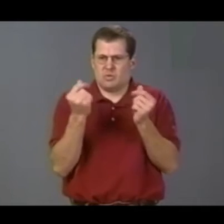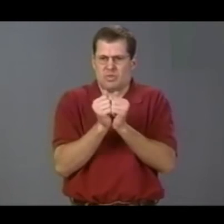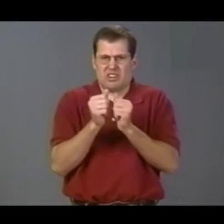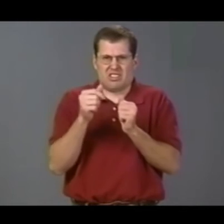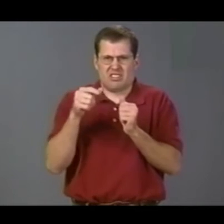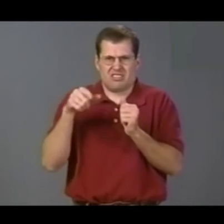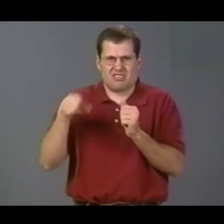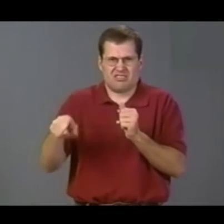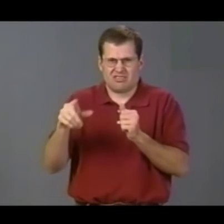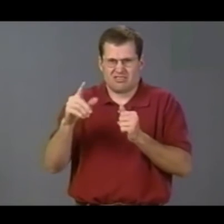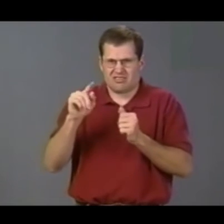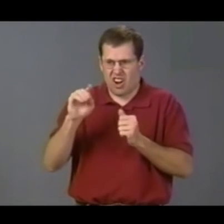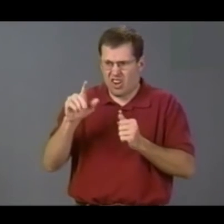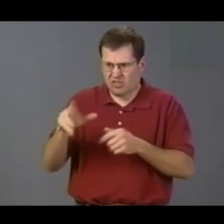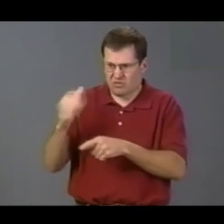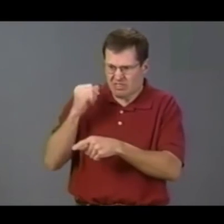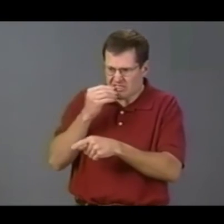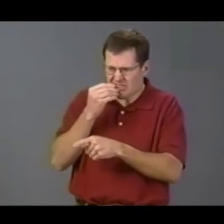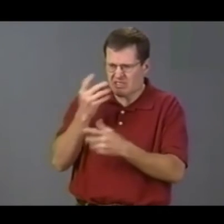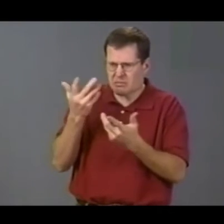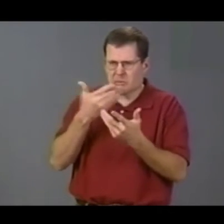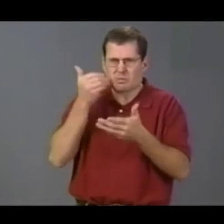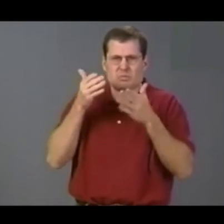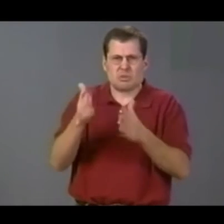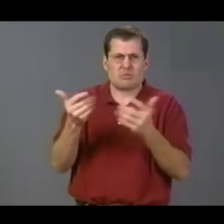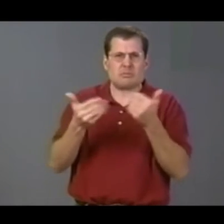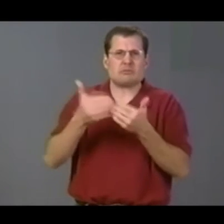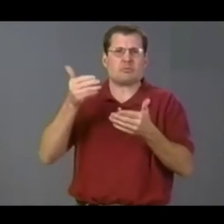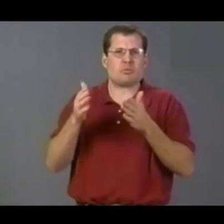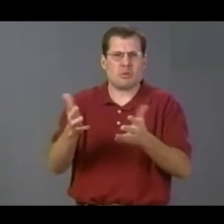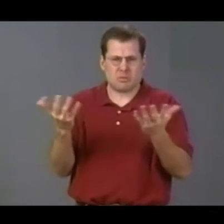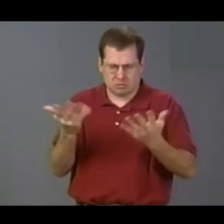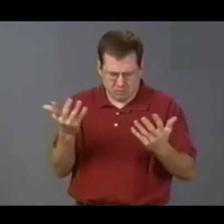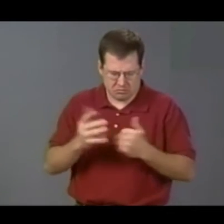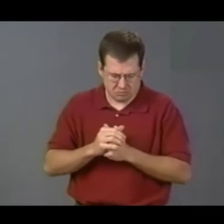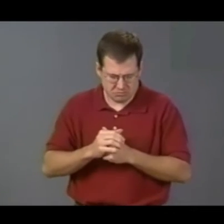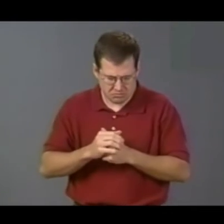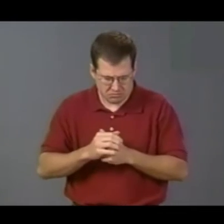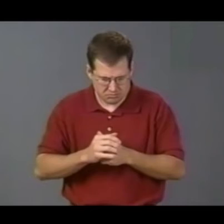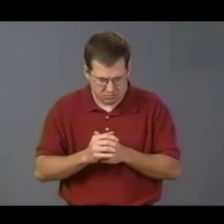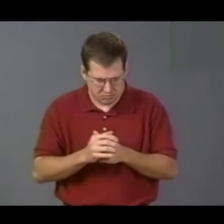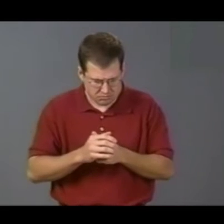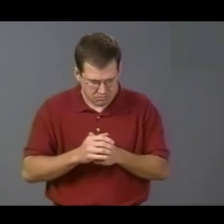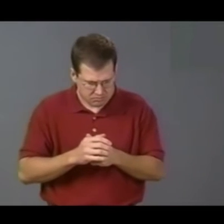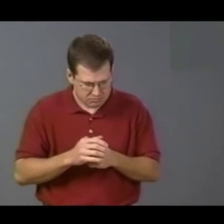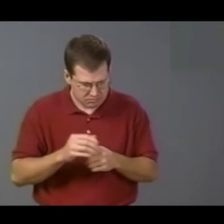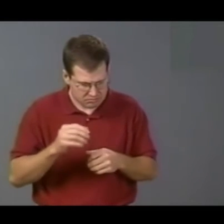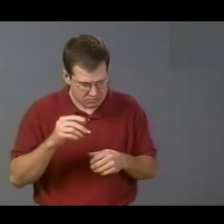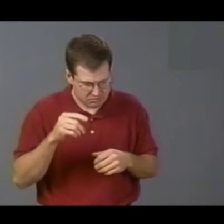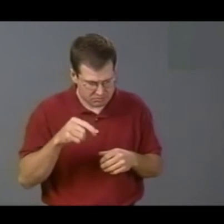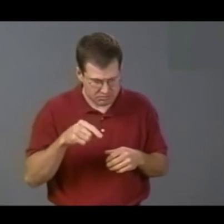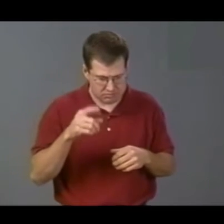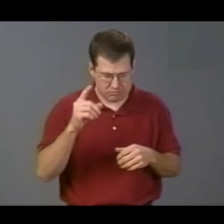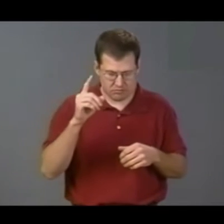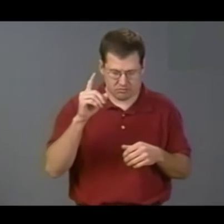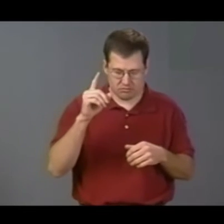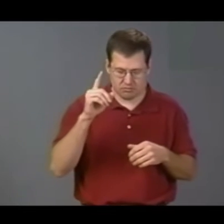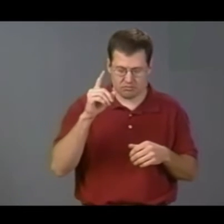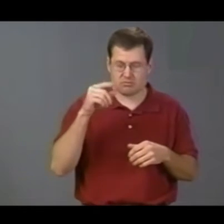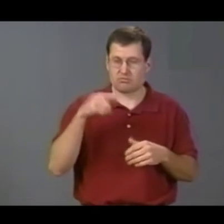So now I'm going to explain what you can do if you have a toddler, ways that you can help him